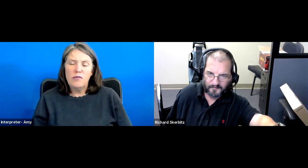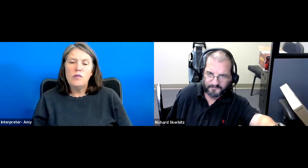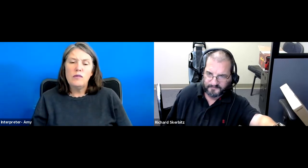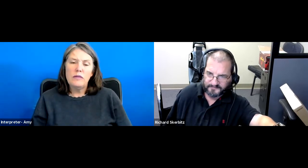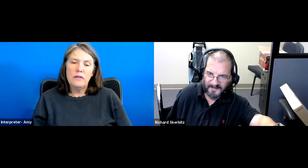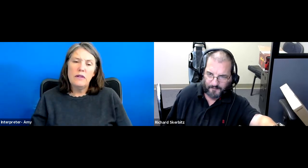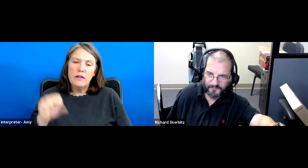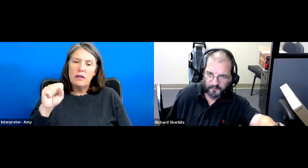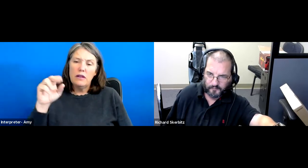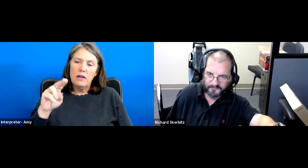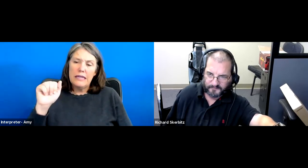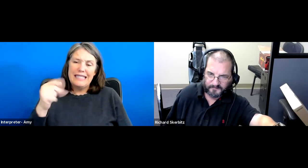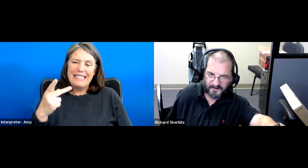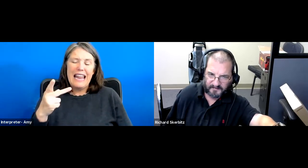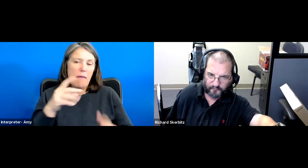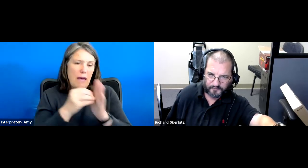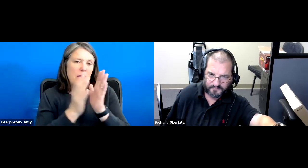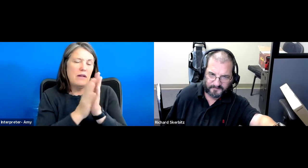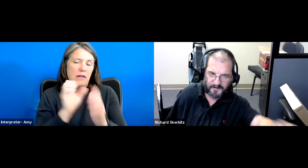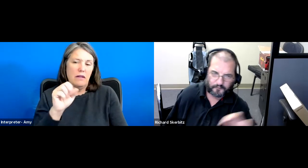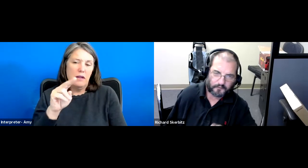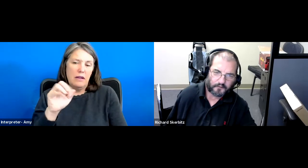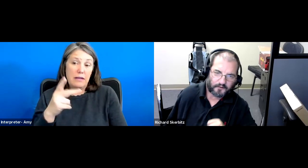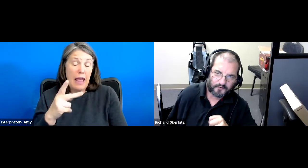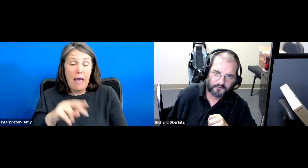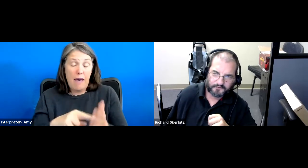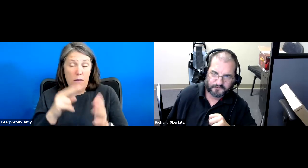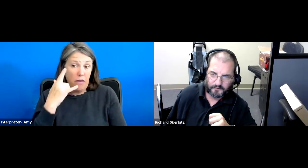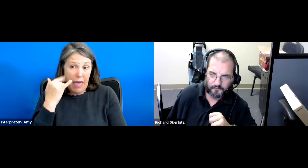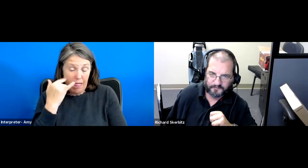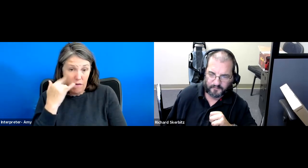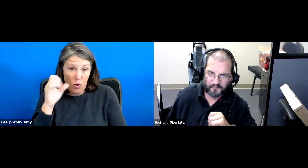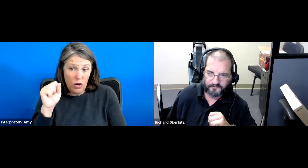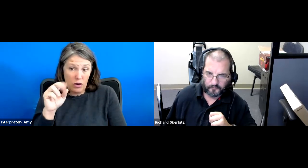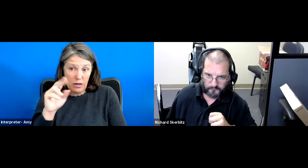SNAP, I listed SNAP there, and basically in California, SNAP is